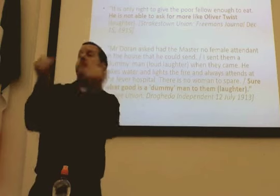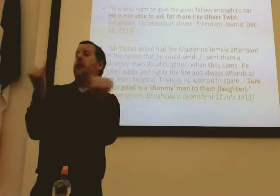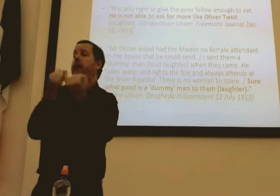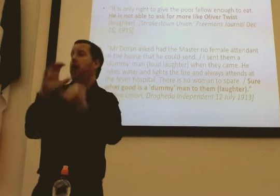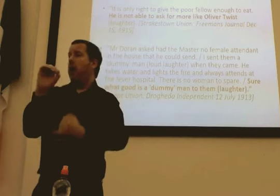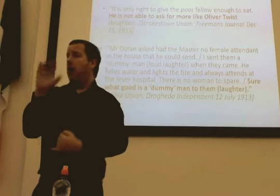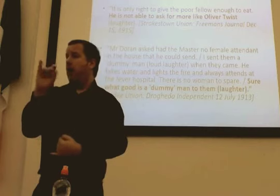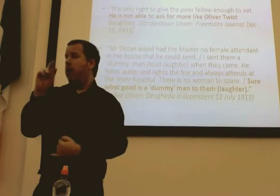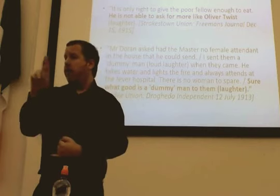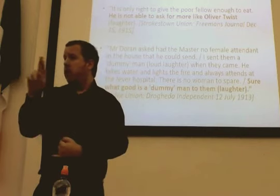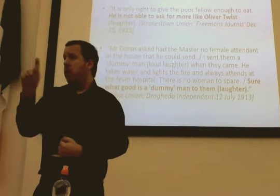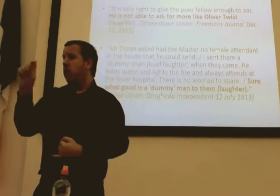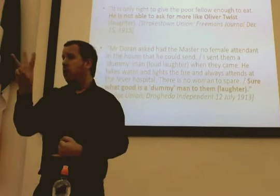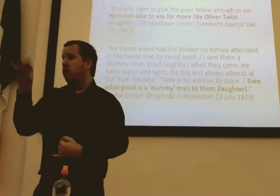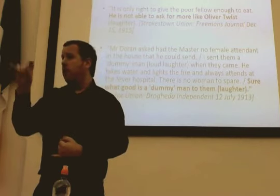for more, like an Oliver Twist.